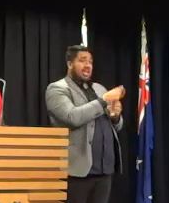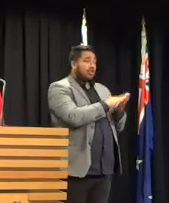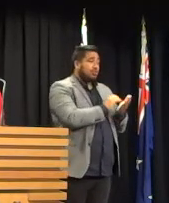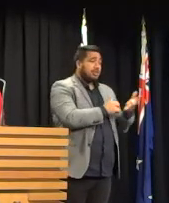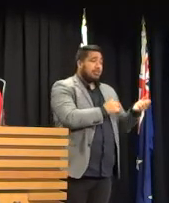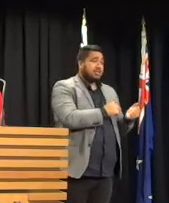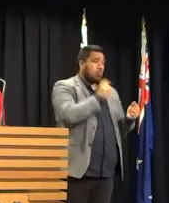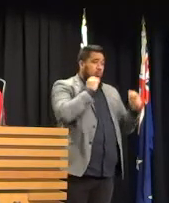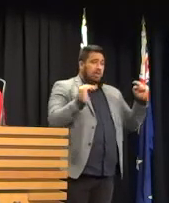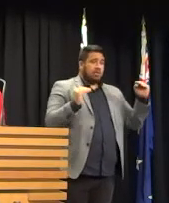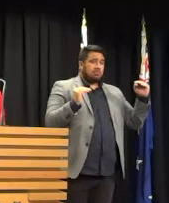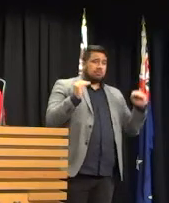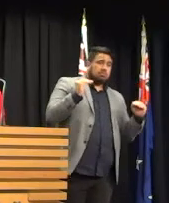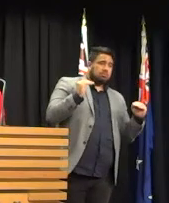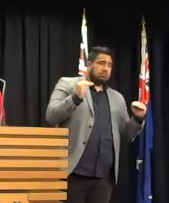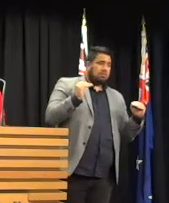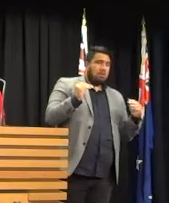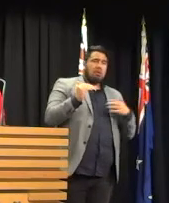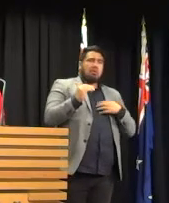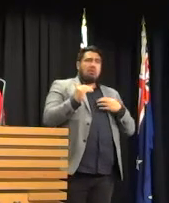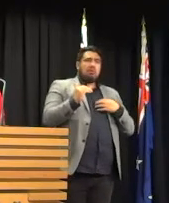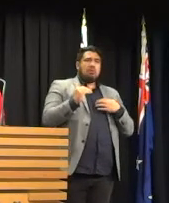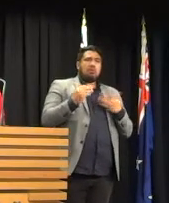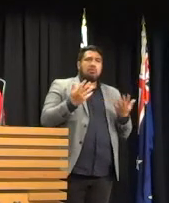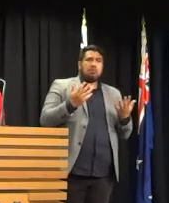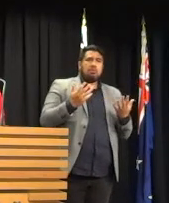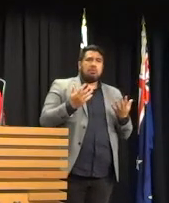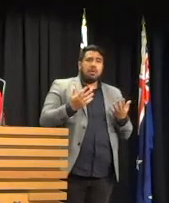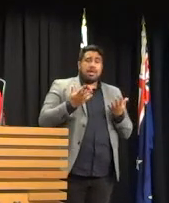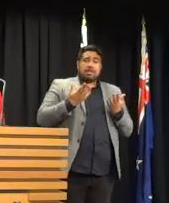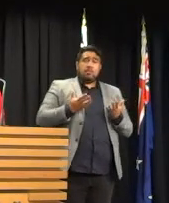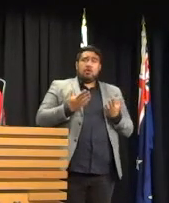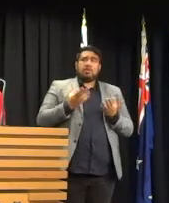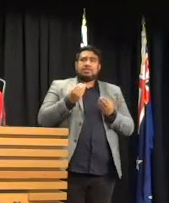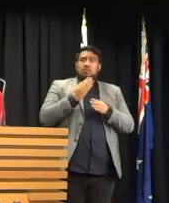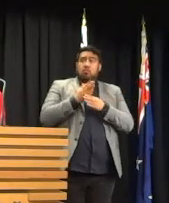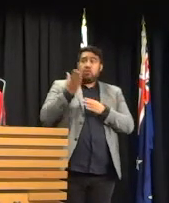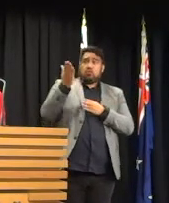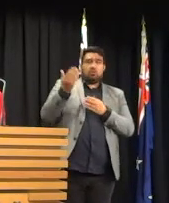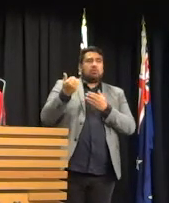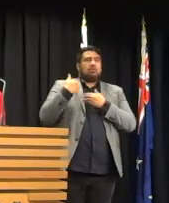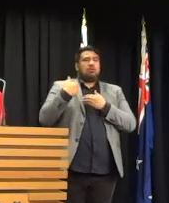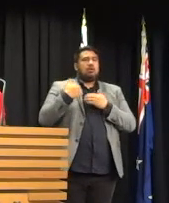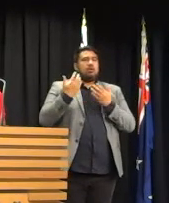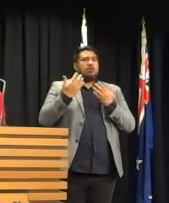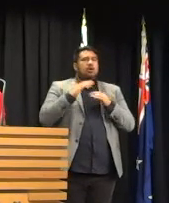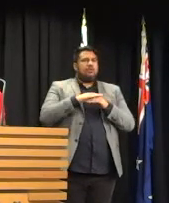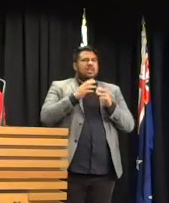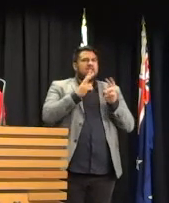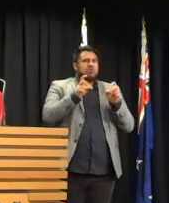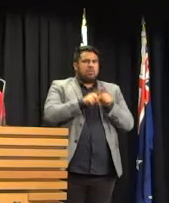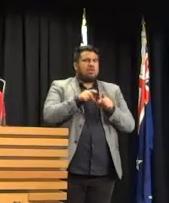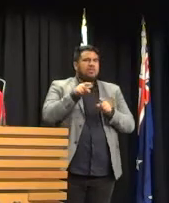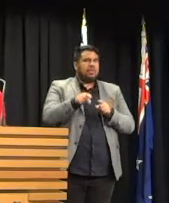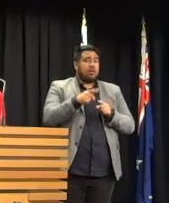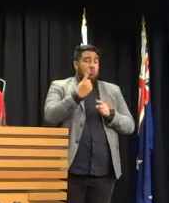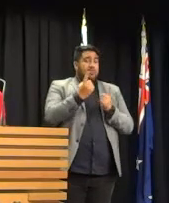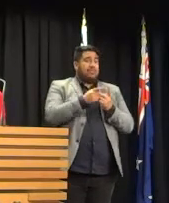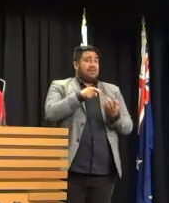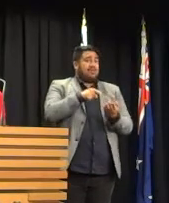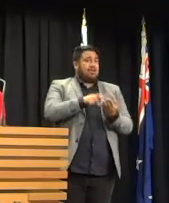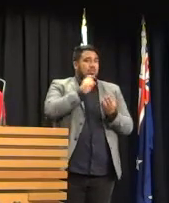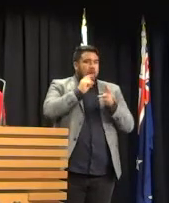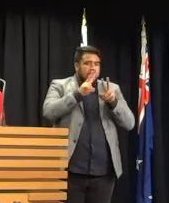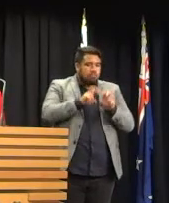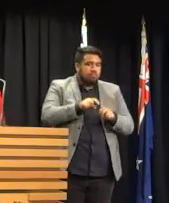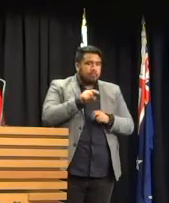pension deducted as a result. There is a piece of work that the Minister's undertaking around some of these issues, and that's one of the things that she's looking